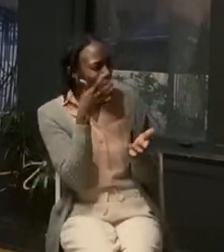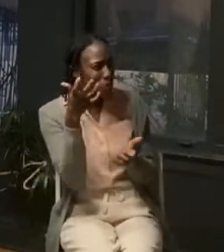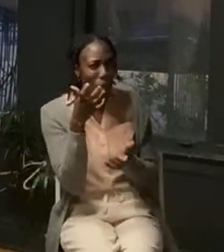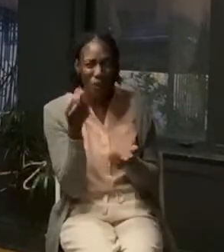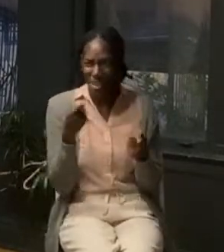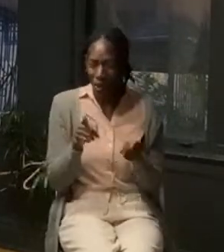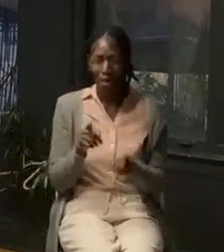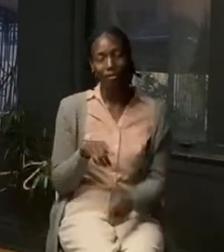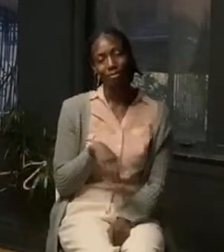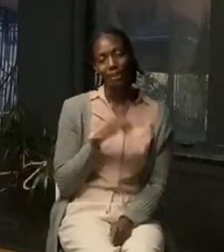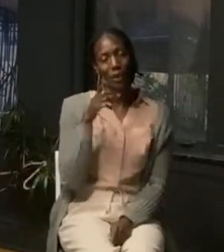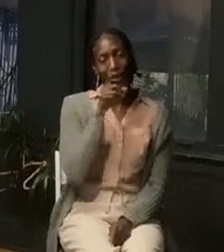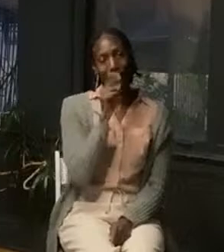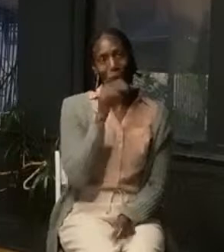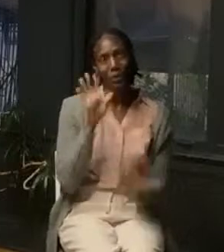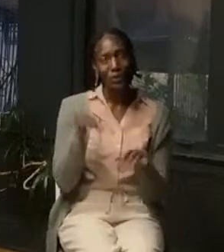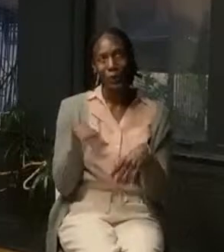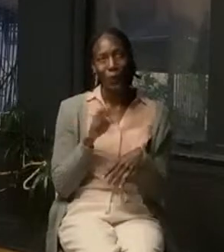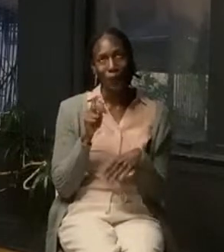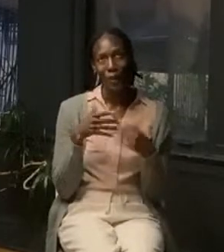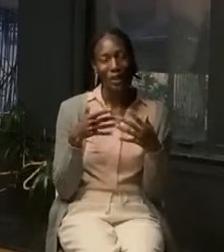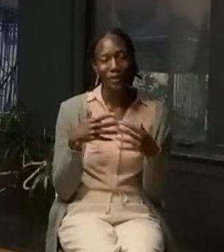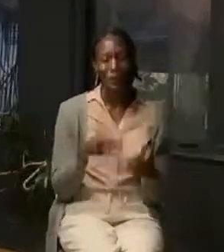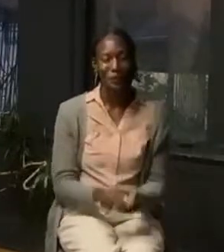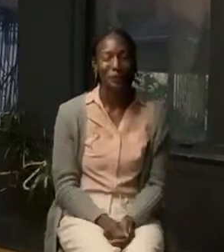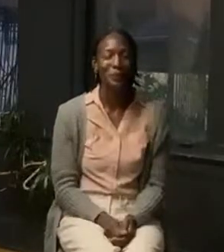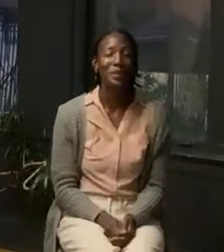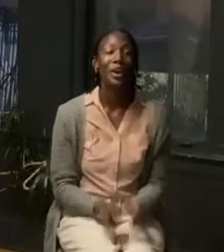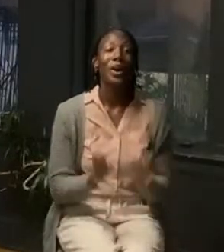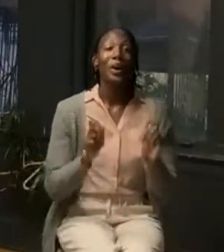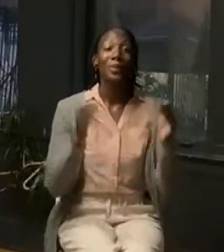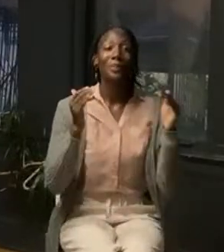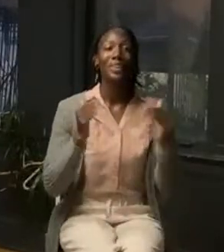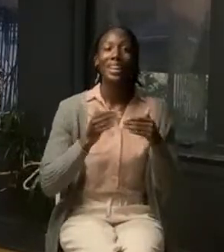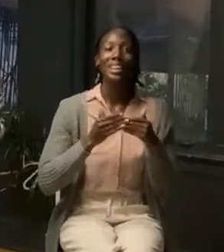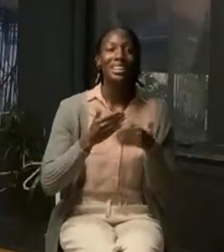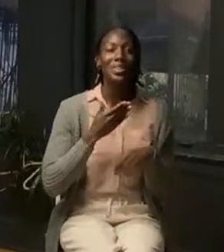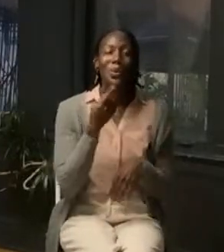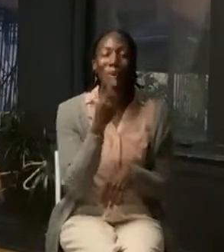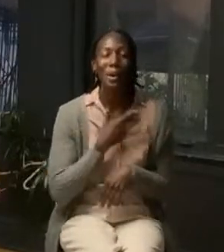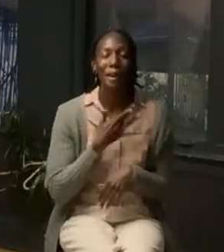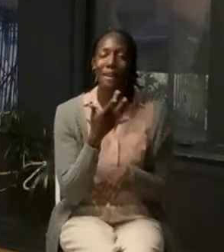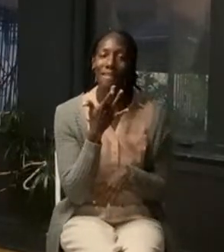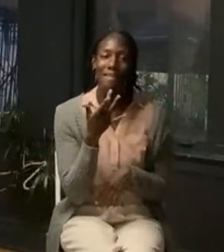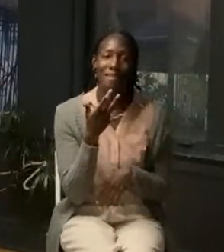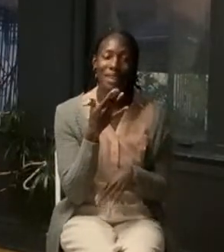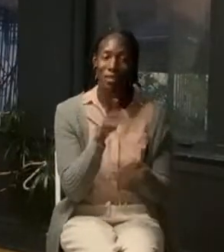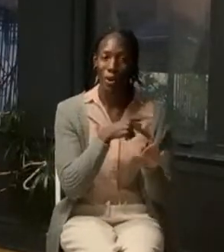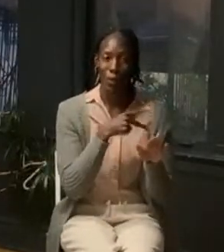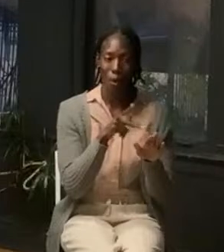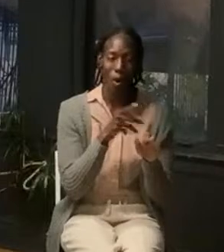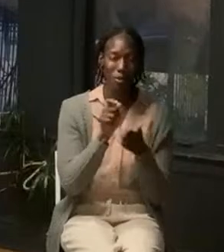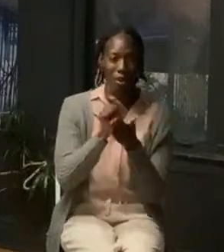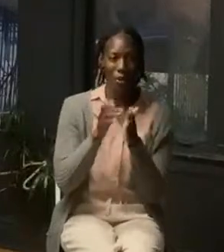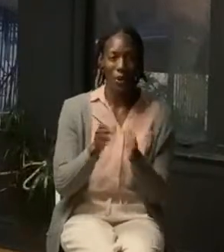whatever. This is one of my favorite poems by a young lady named Nina El-Shamsi.